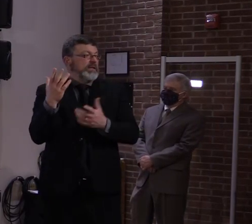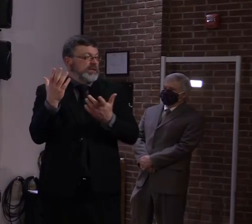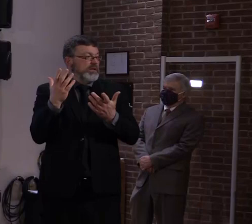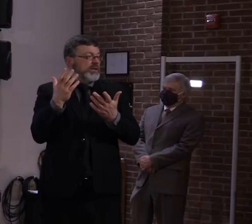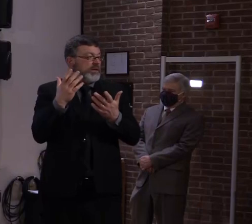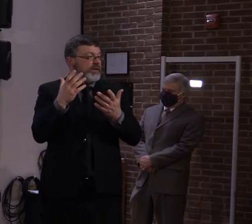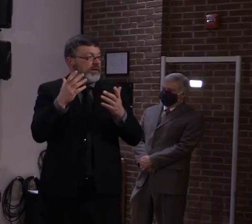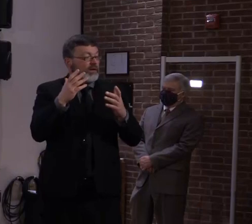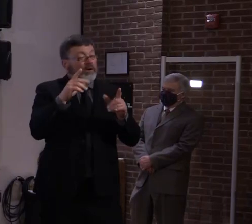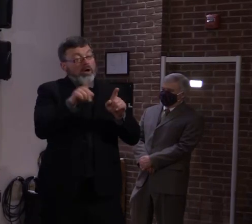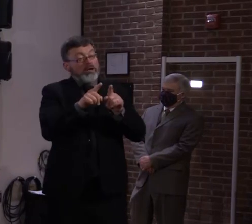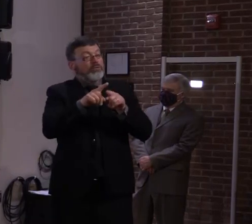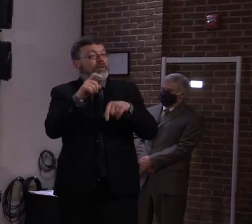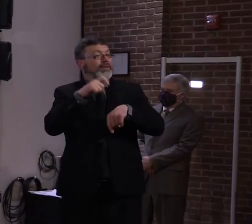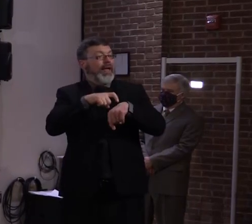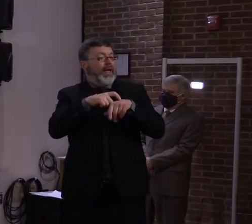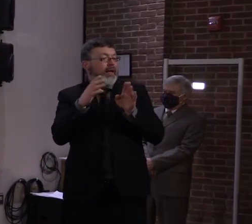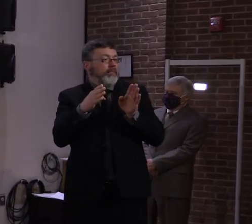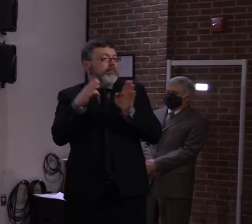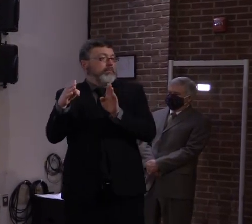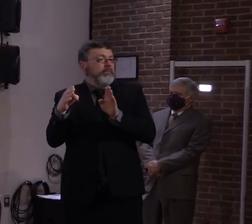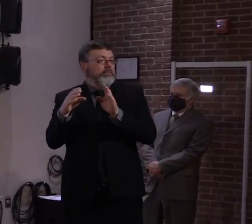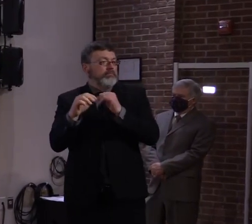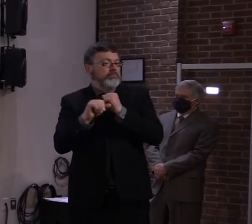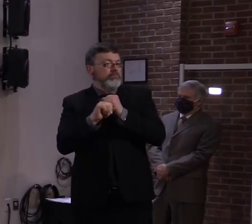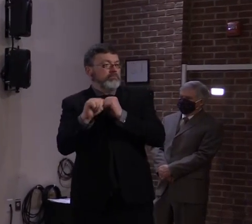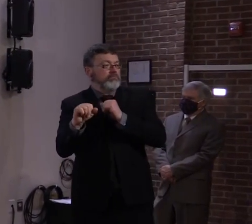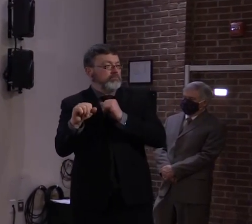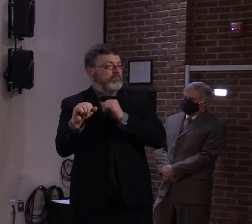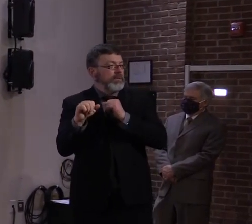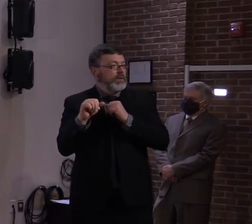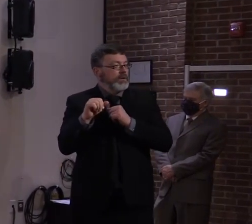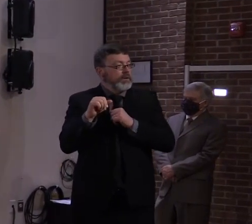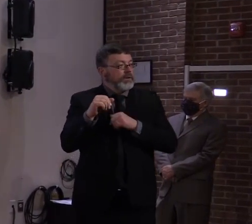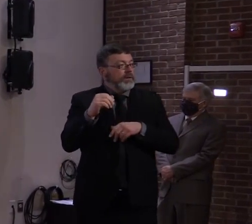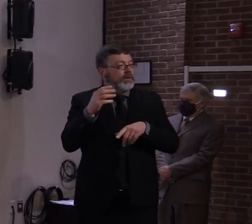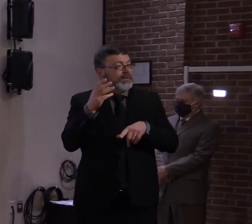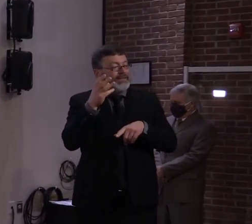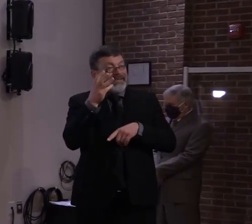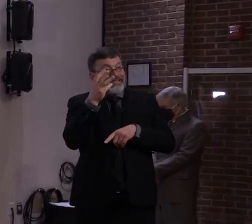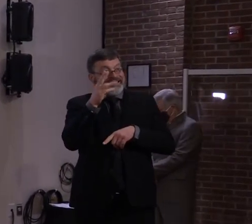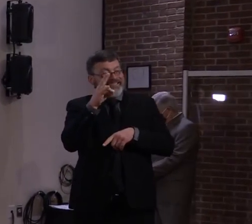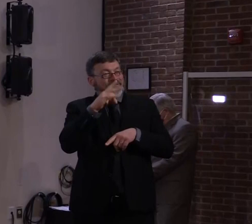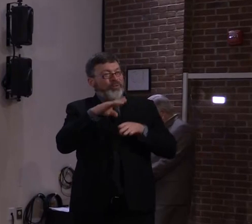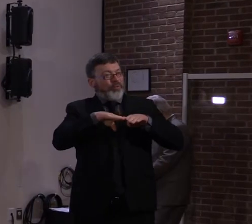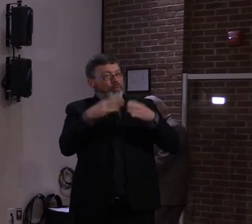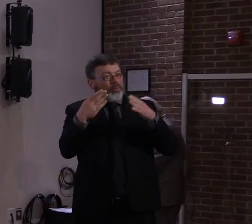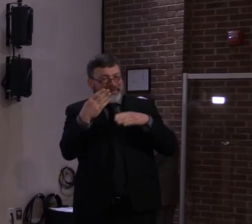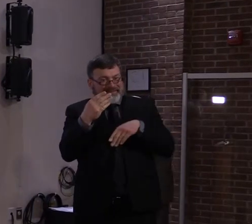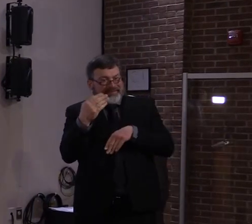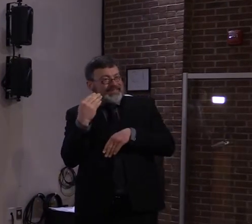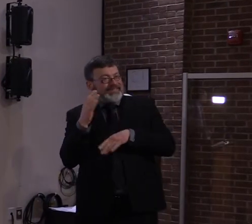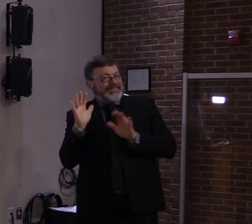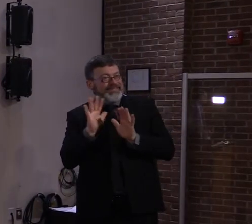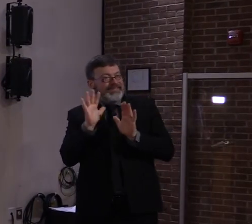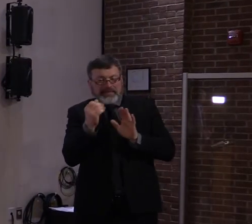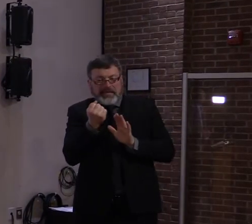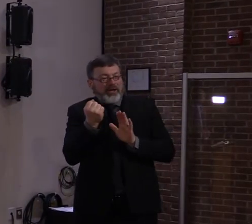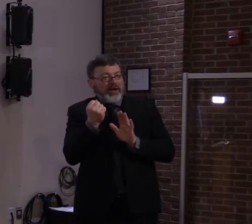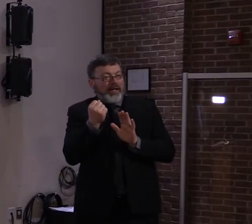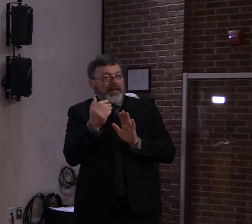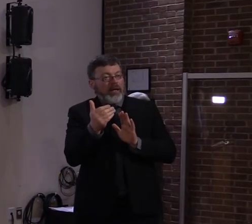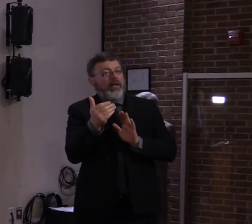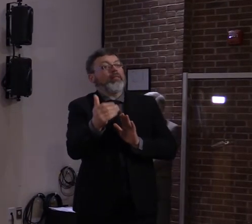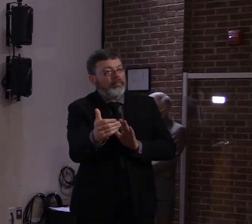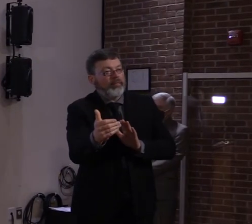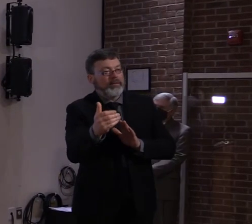and 17 year old that are awaiting that appointment because they couldn't sign up as early as the 18 to 29 year olds.